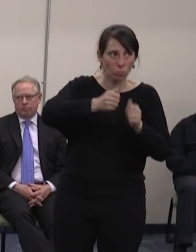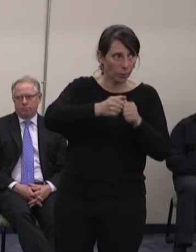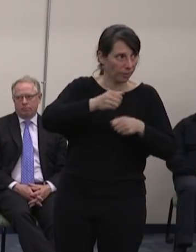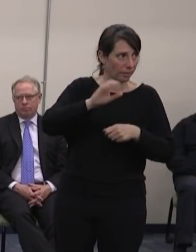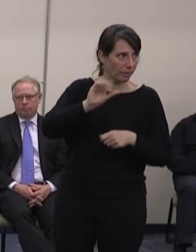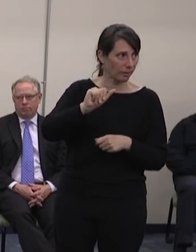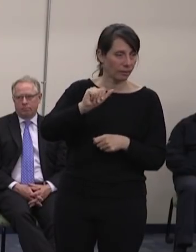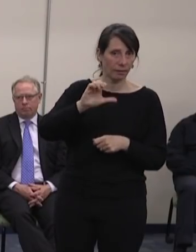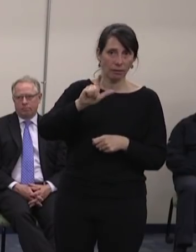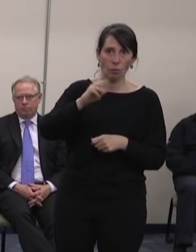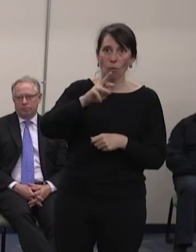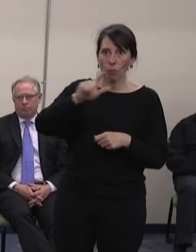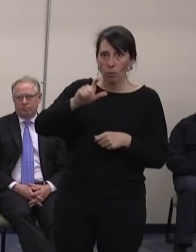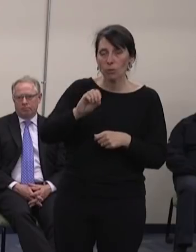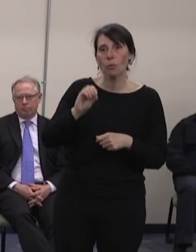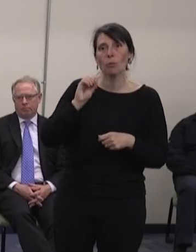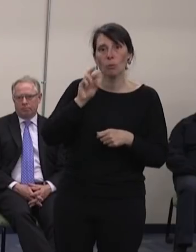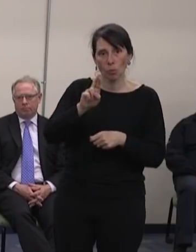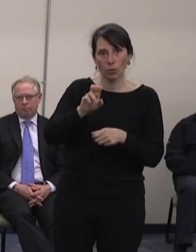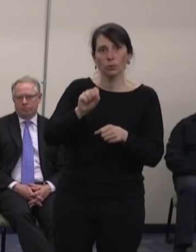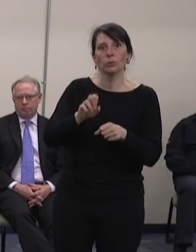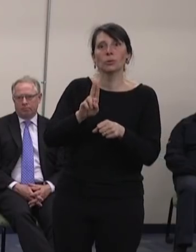Hand hygiene is key.